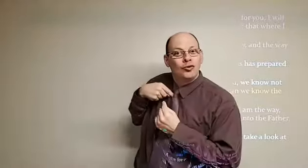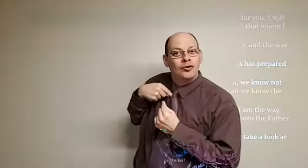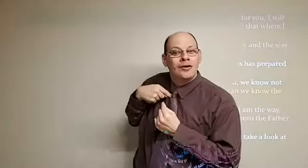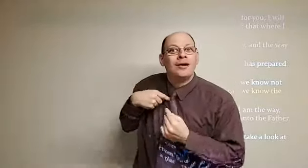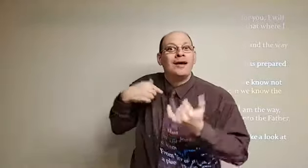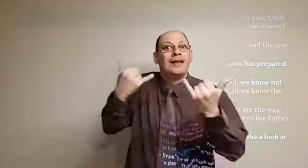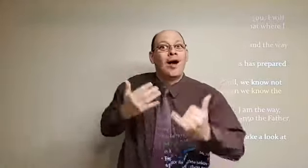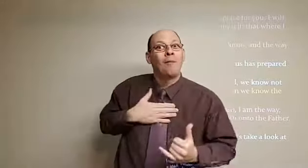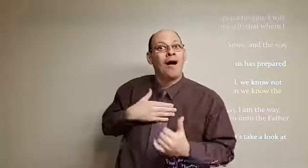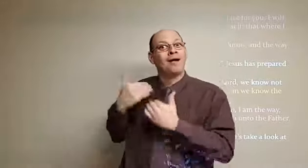you know I already know the truth